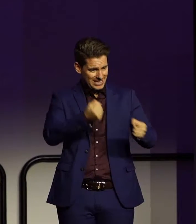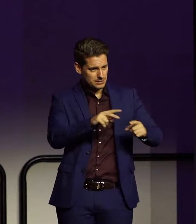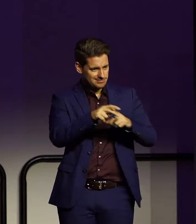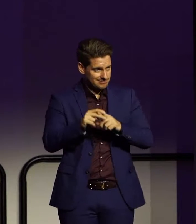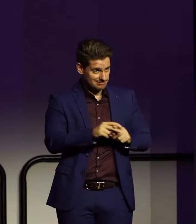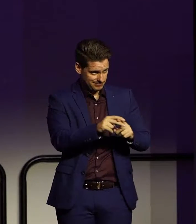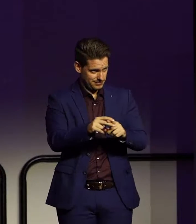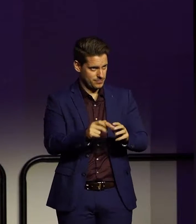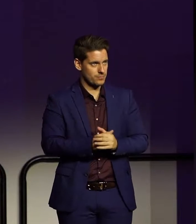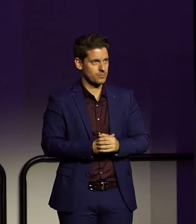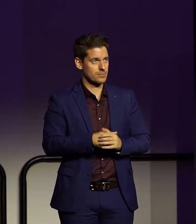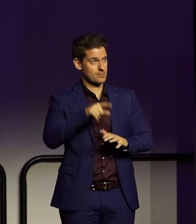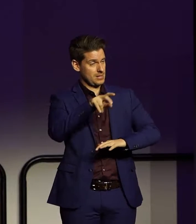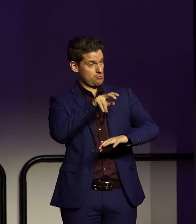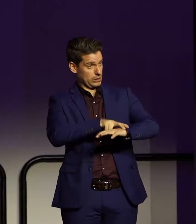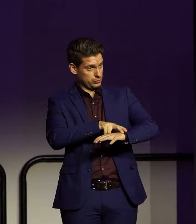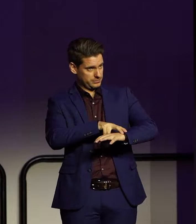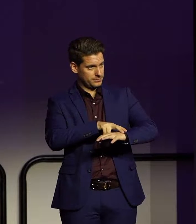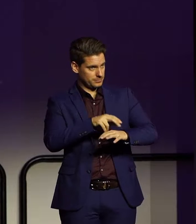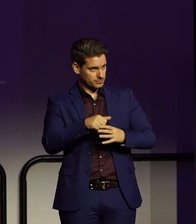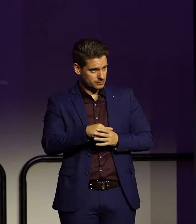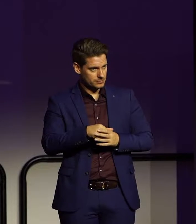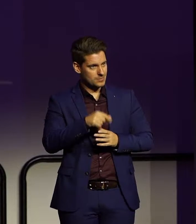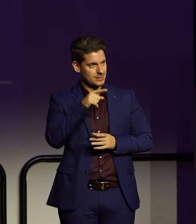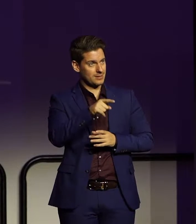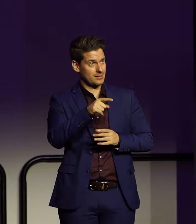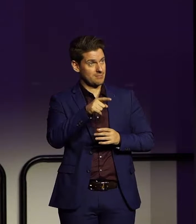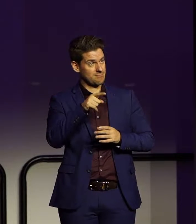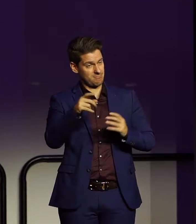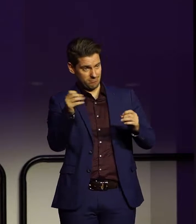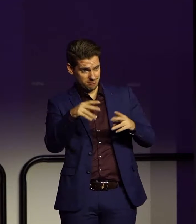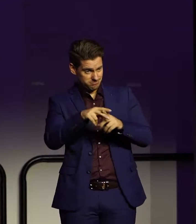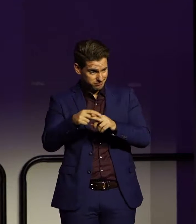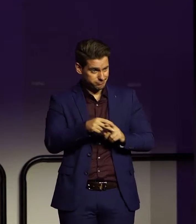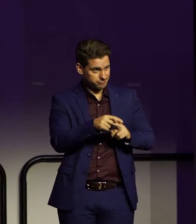As an apprentice all those years ago, Trev helped put the Wombat together.